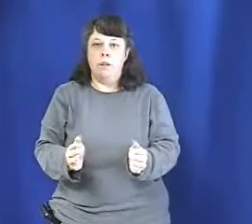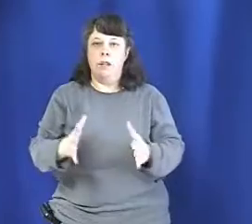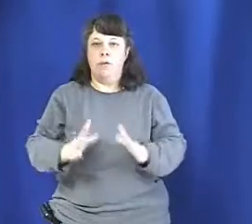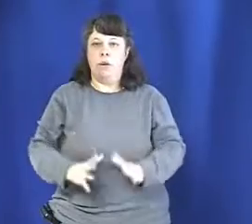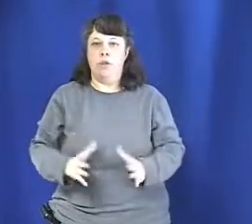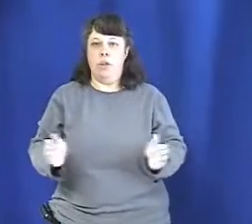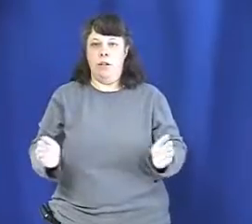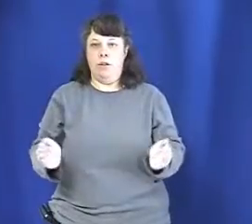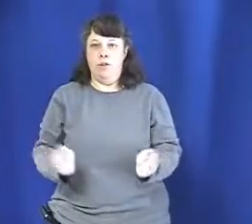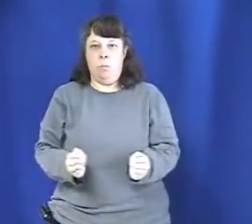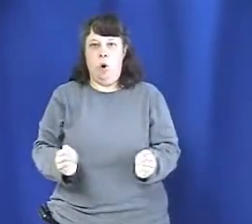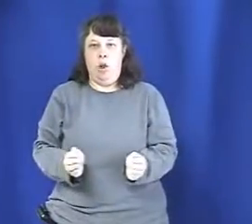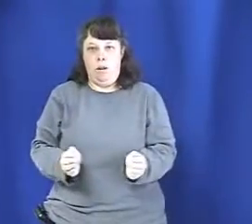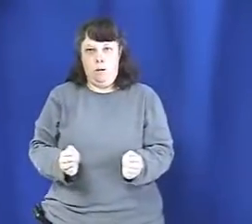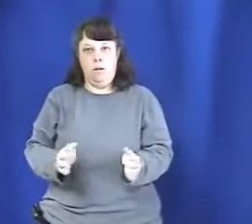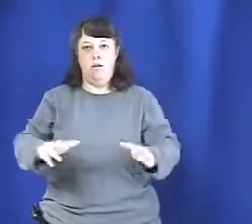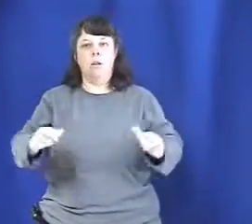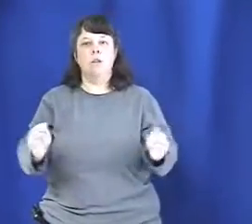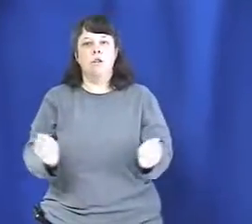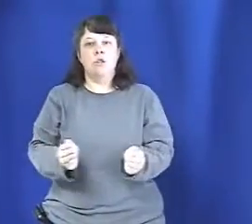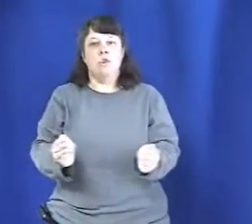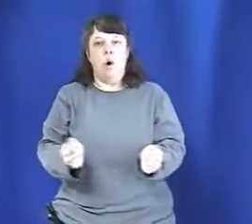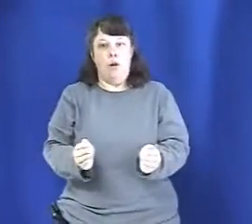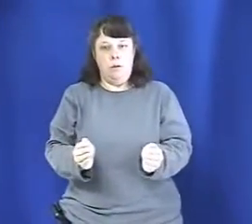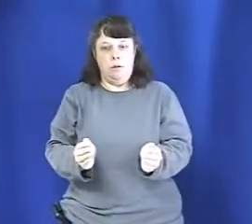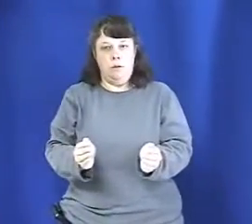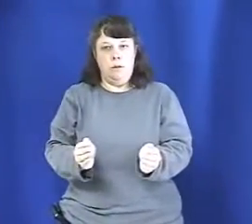in front of your chest. Small. Small.